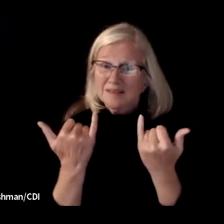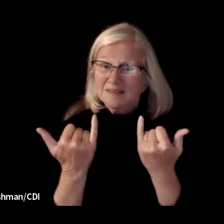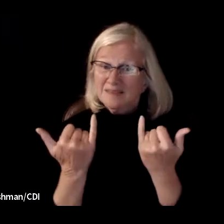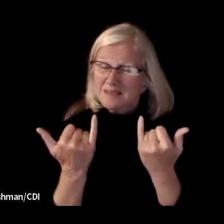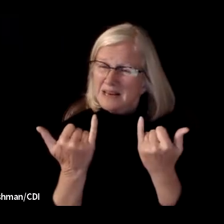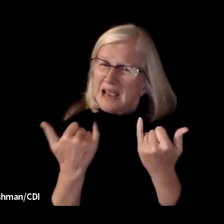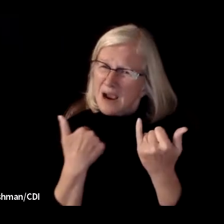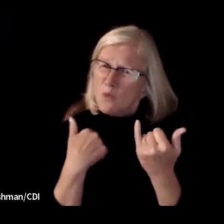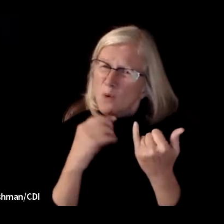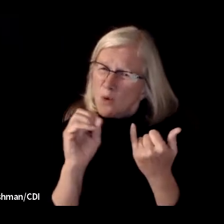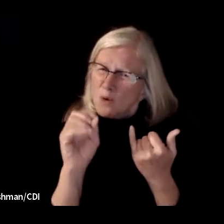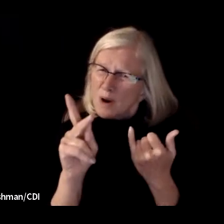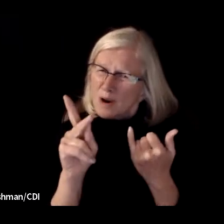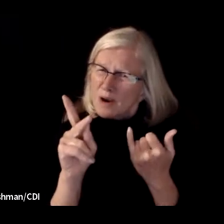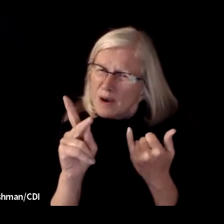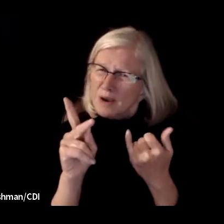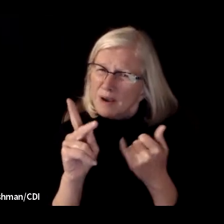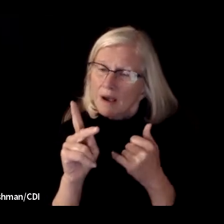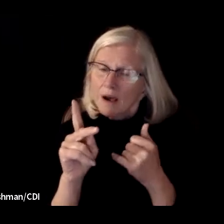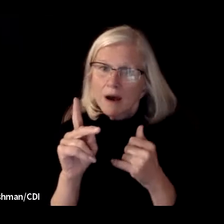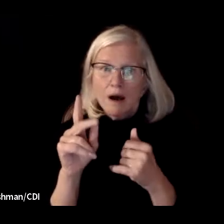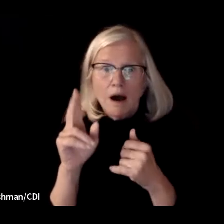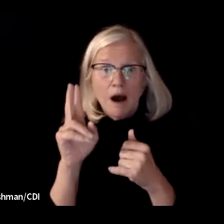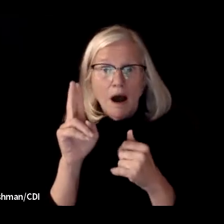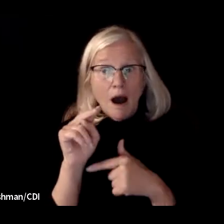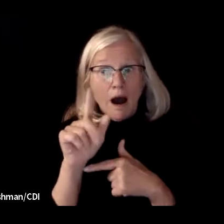changes dramatically, I think we'll manage our way through it.